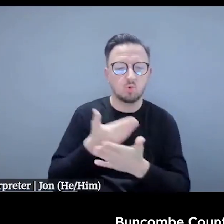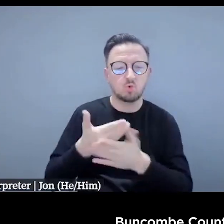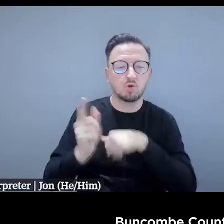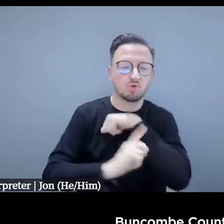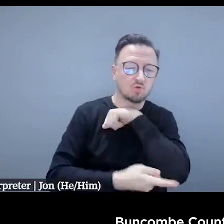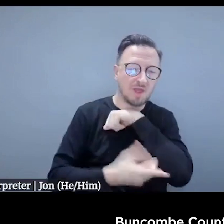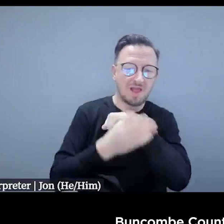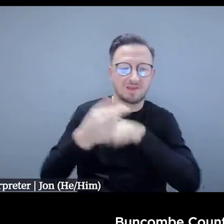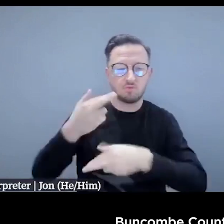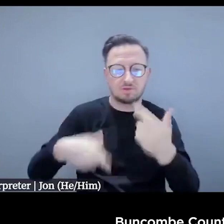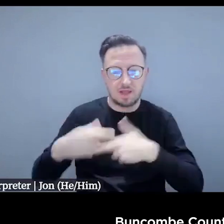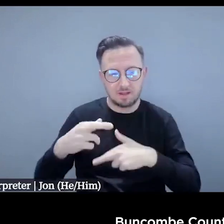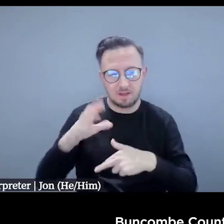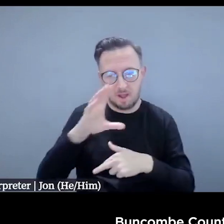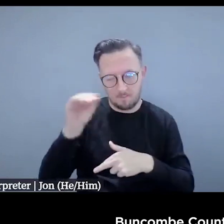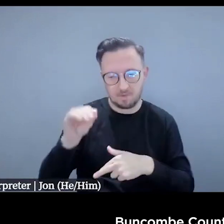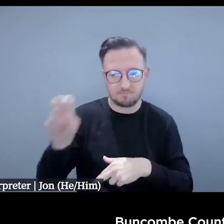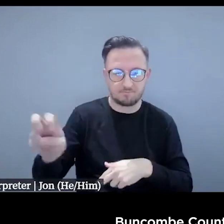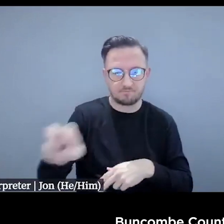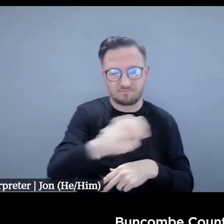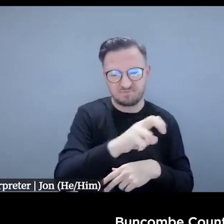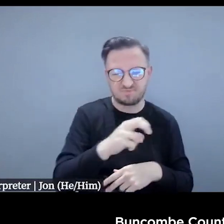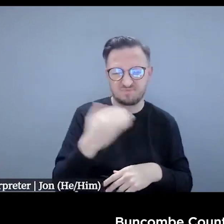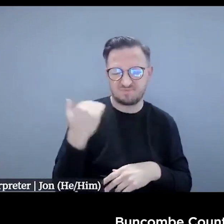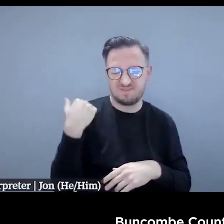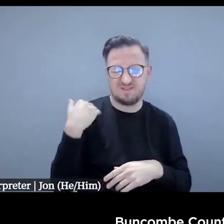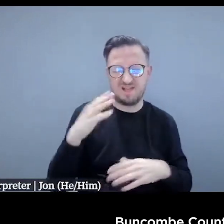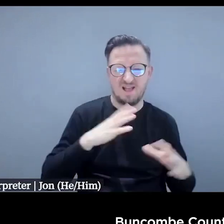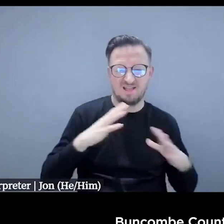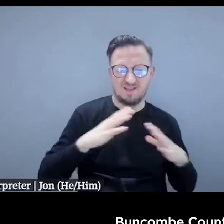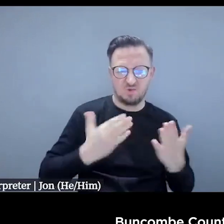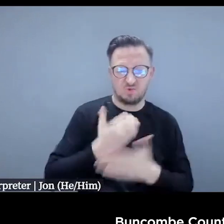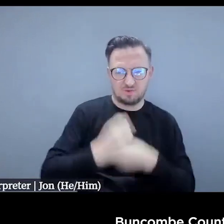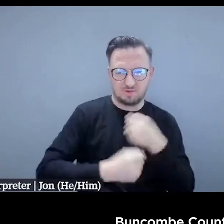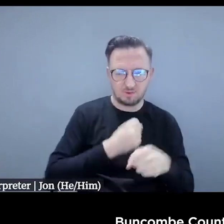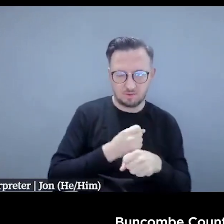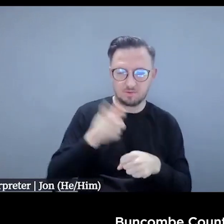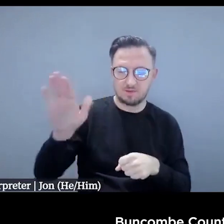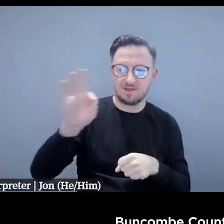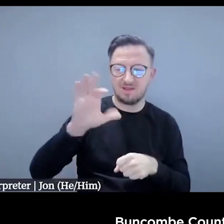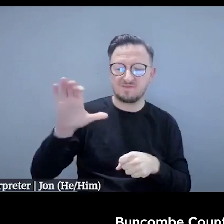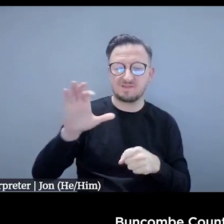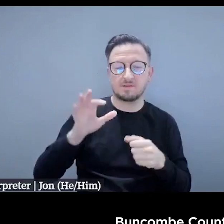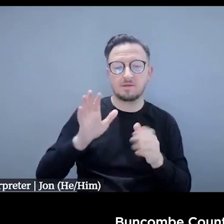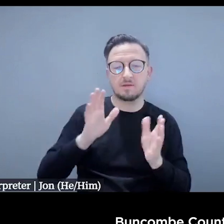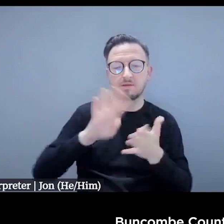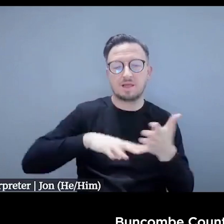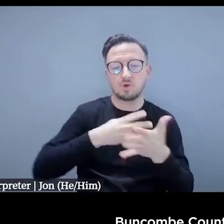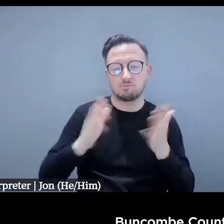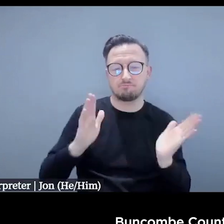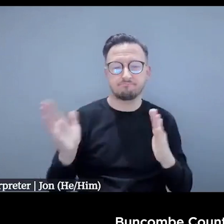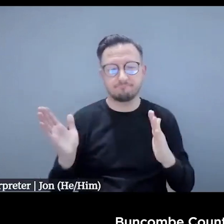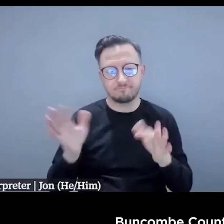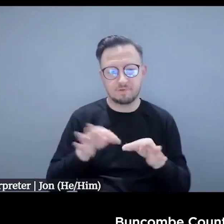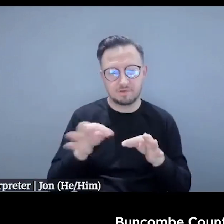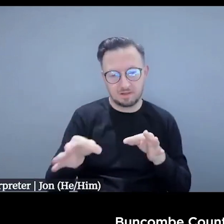provider. Due to the New Year holiday, FCC will operate on a delayed collection schedule. Waste